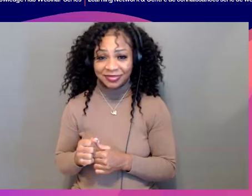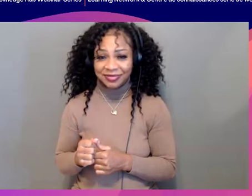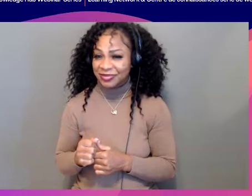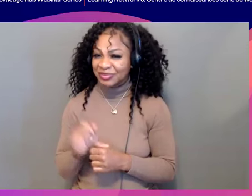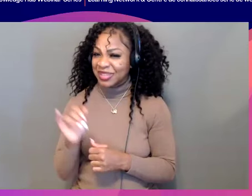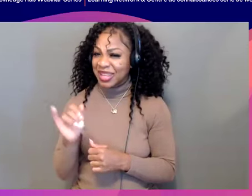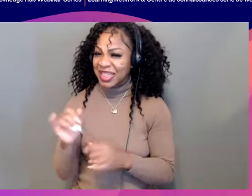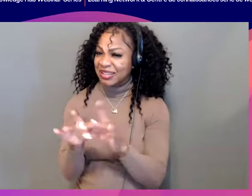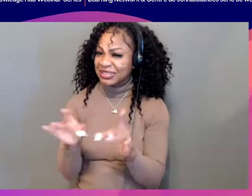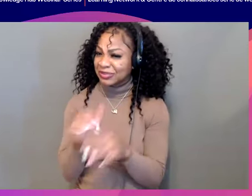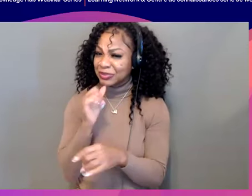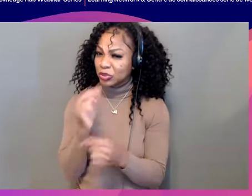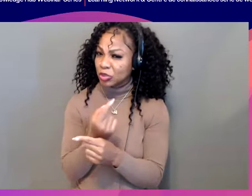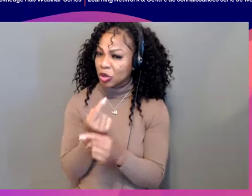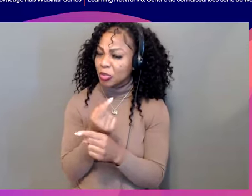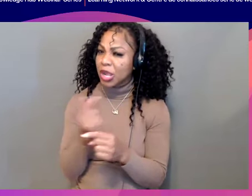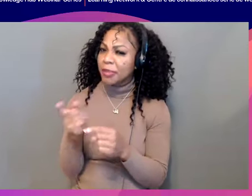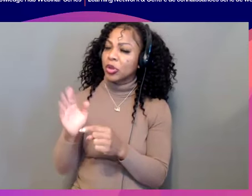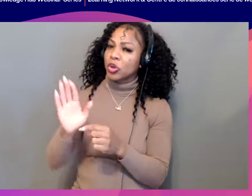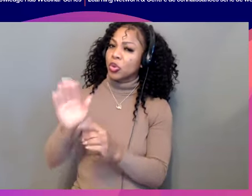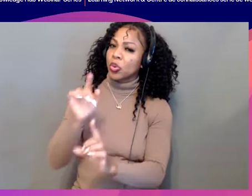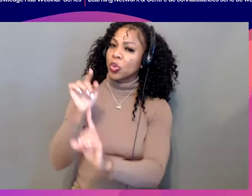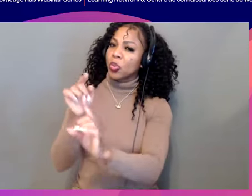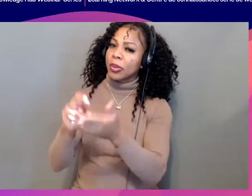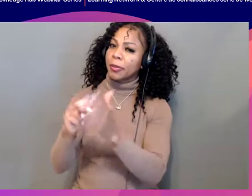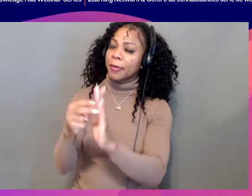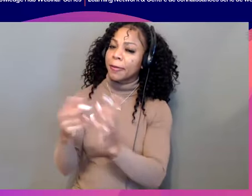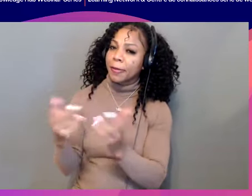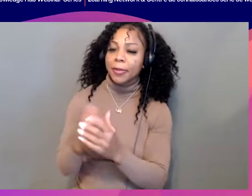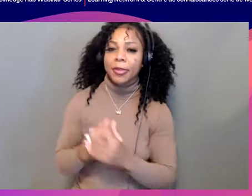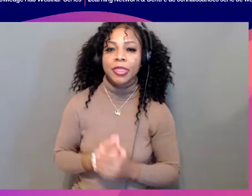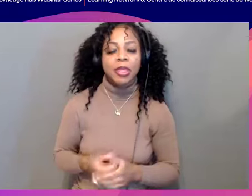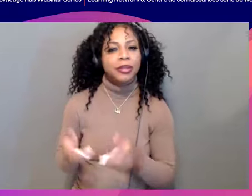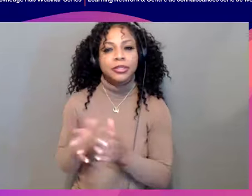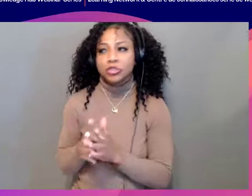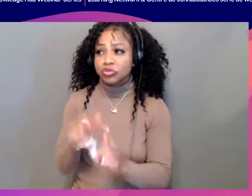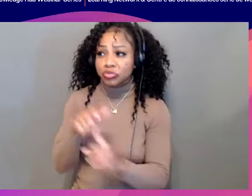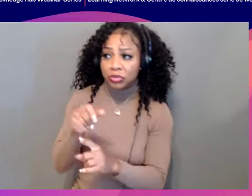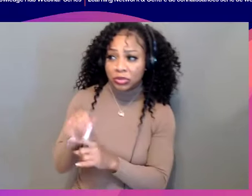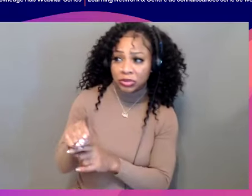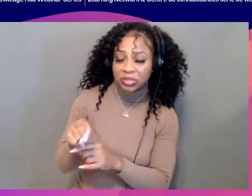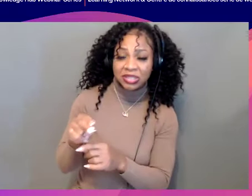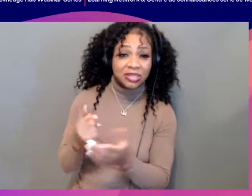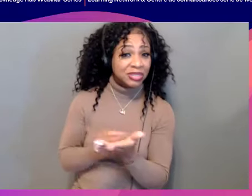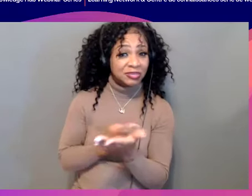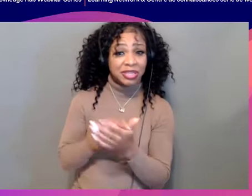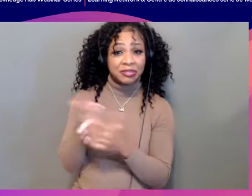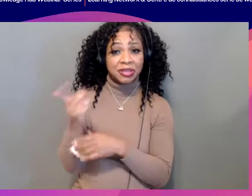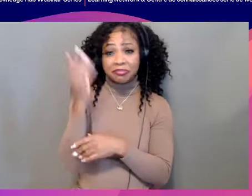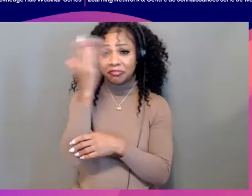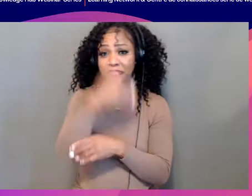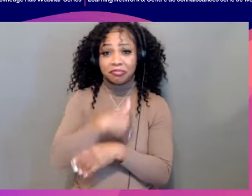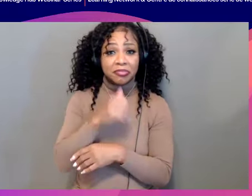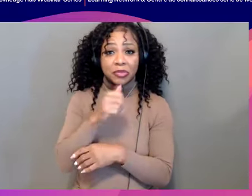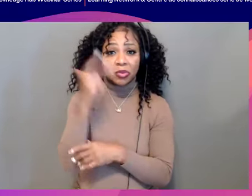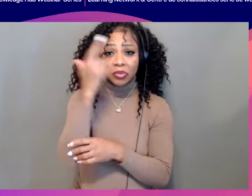sound good. Like what were you meaning by that? And just checking in and seeing, because sometimes they might not be meaning anything